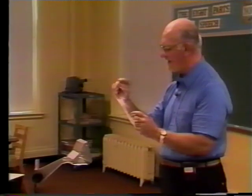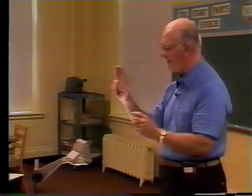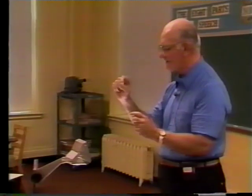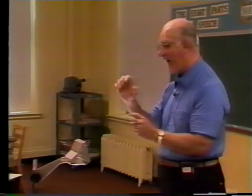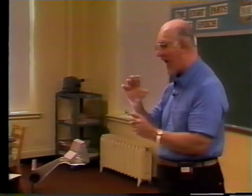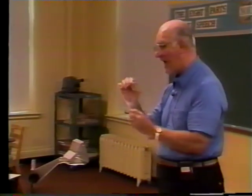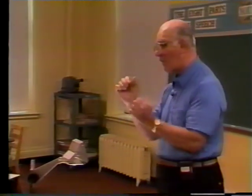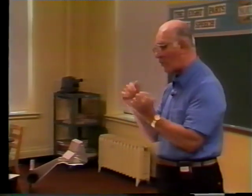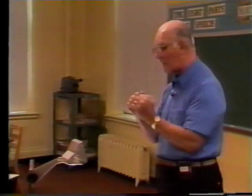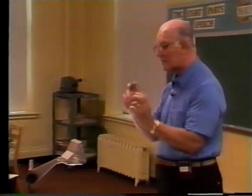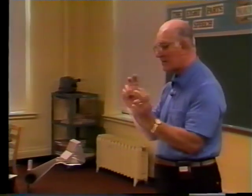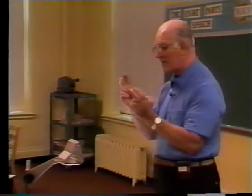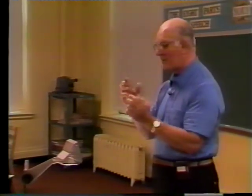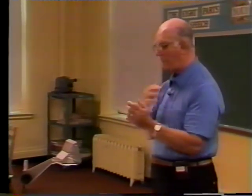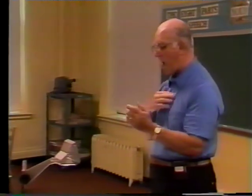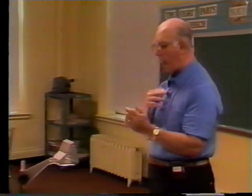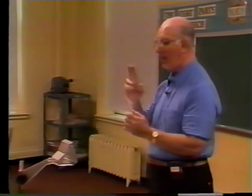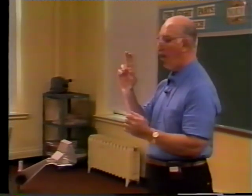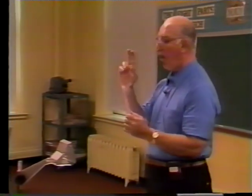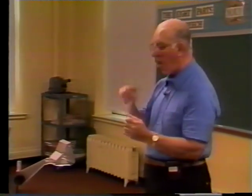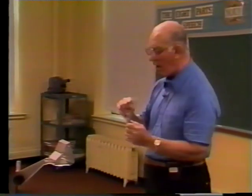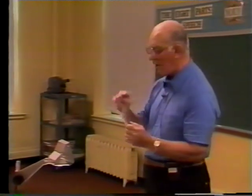Invictus, and with my